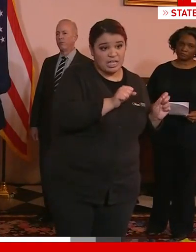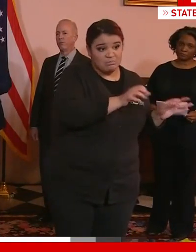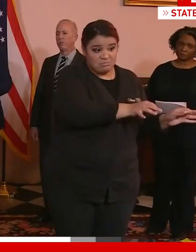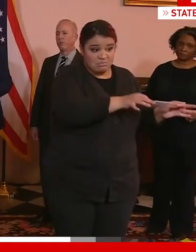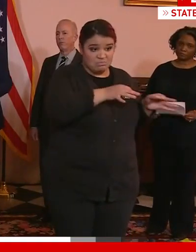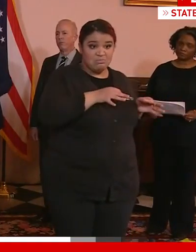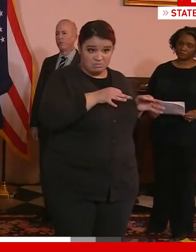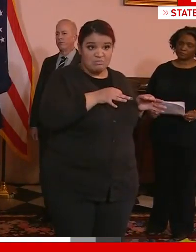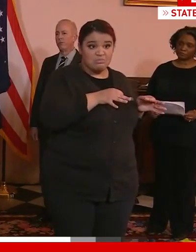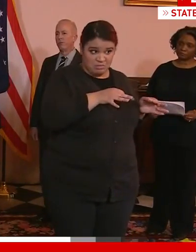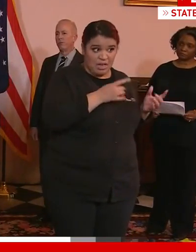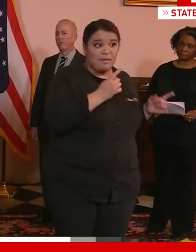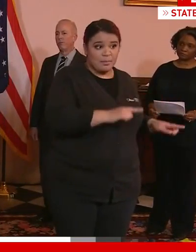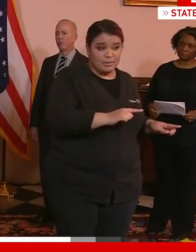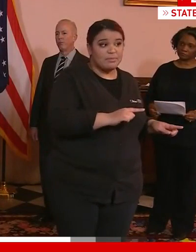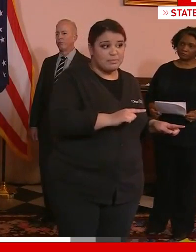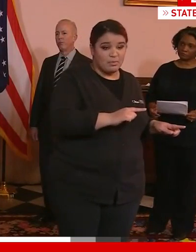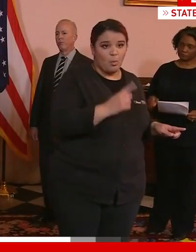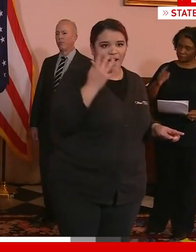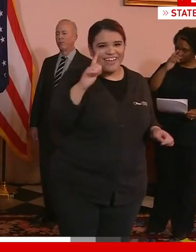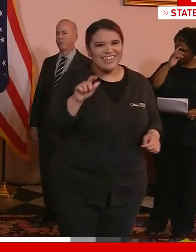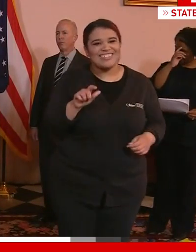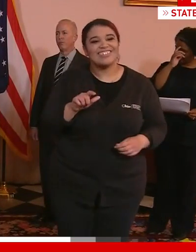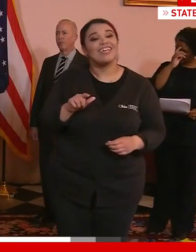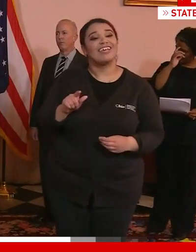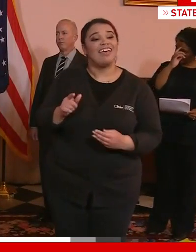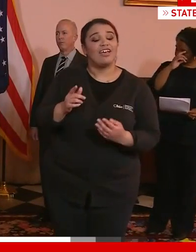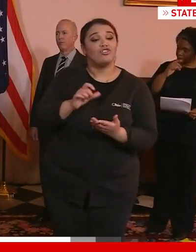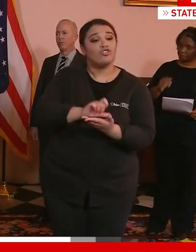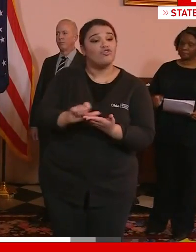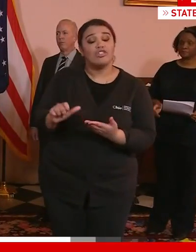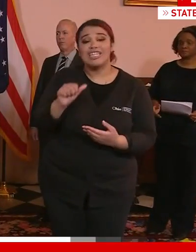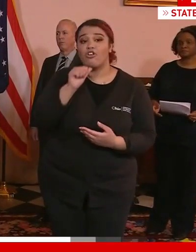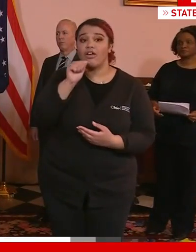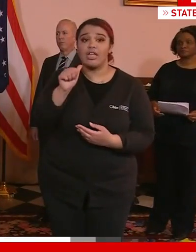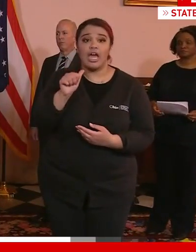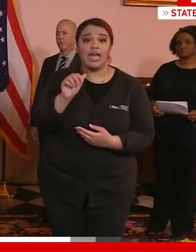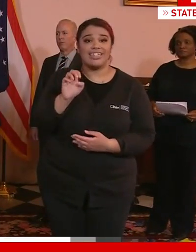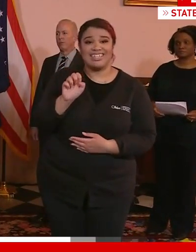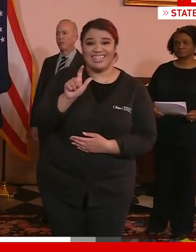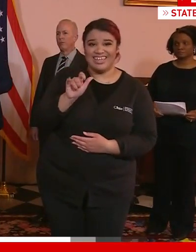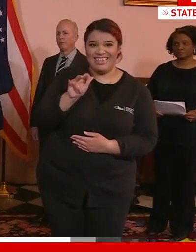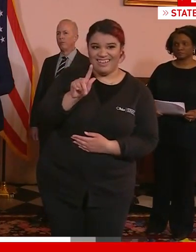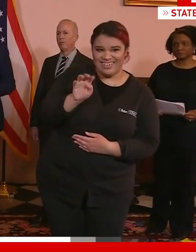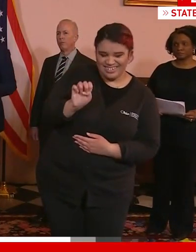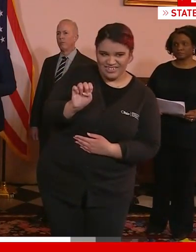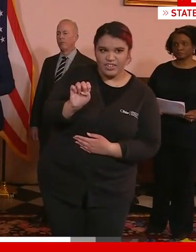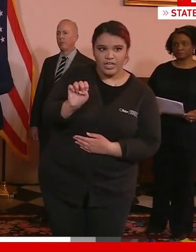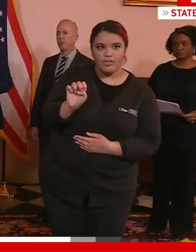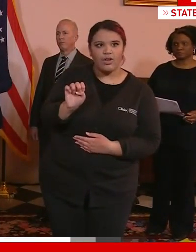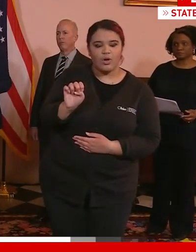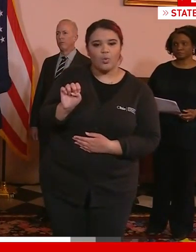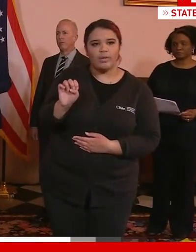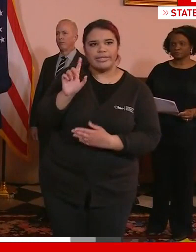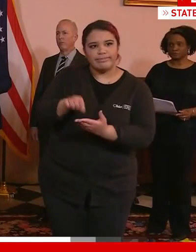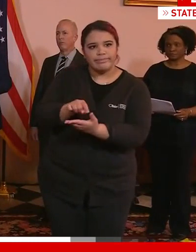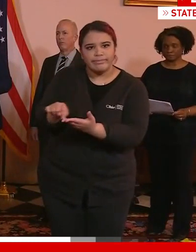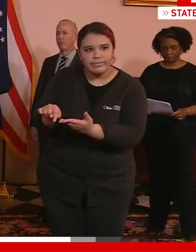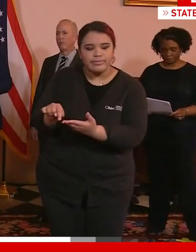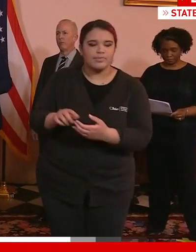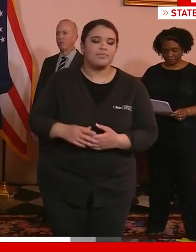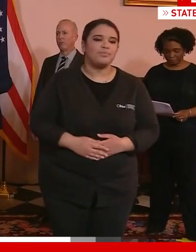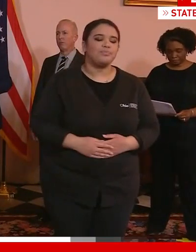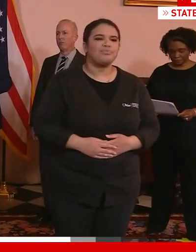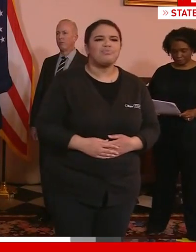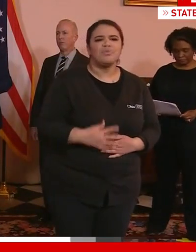schedule. We feel that this step will do a number of things for us. First, it does help us with social distancing